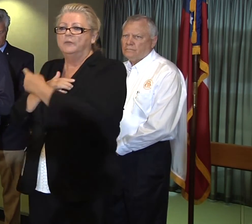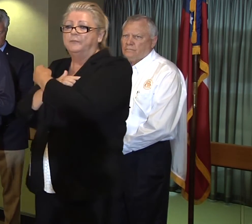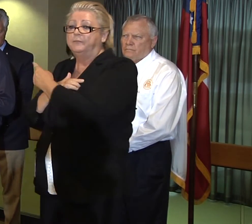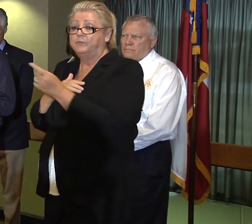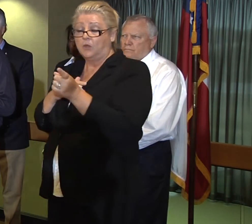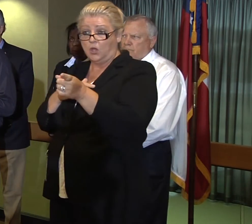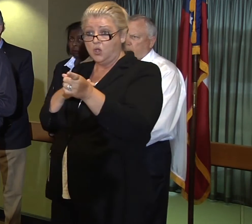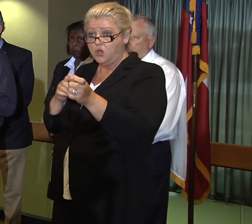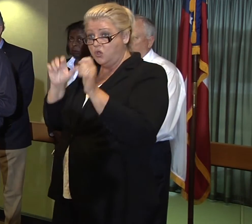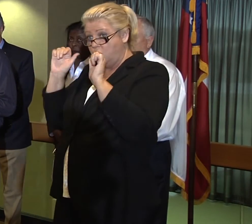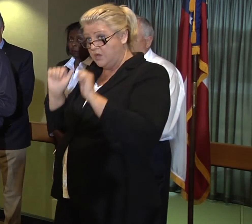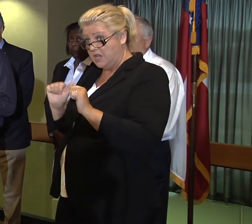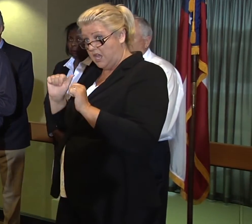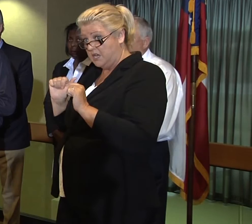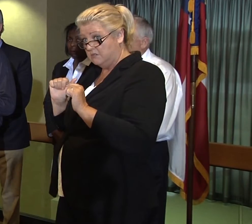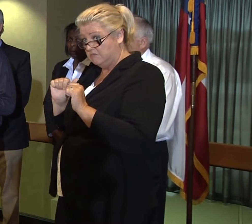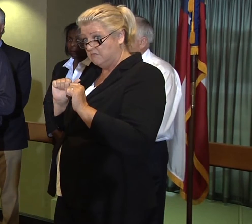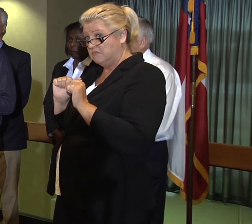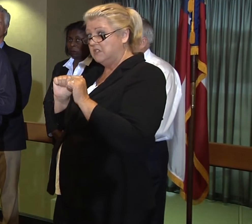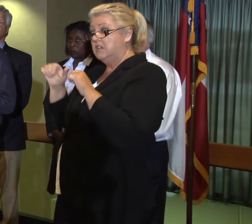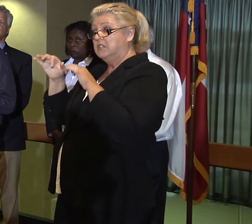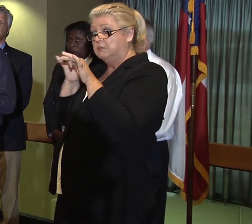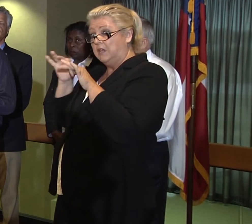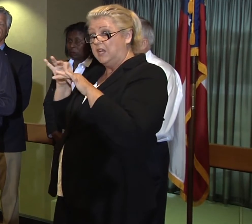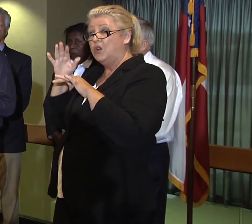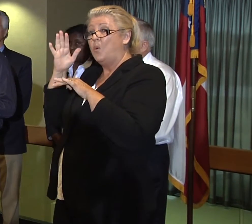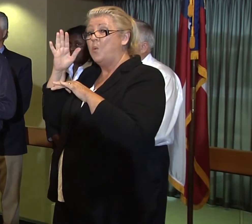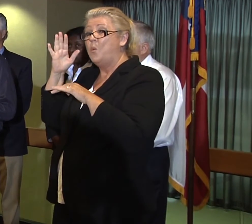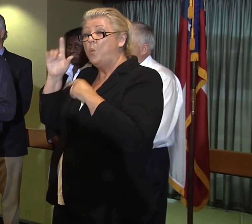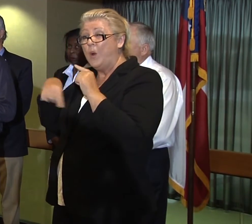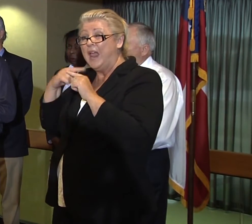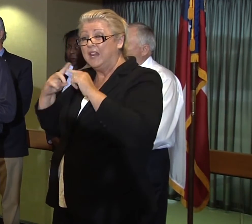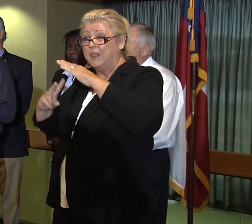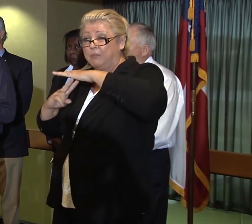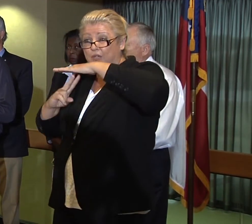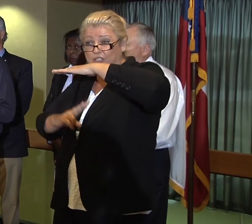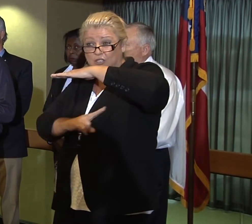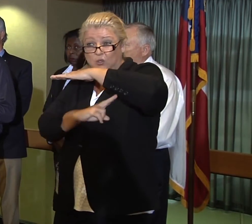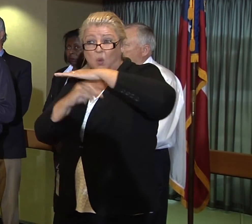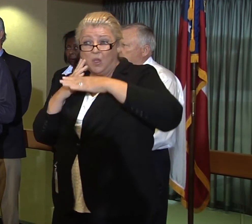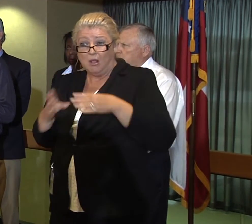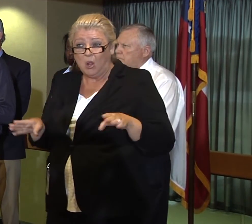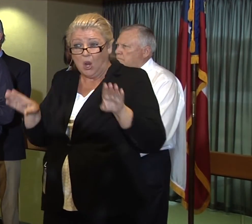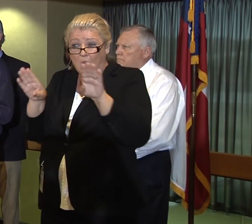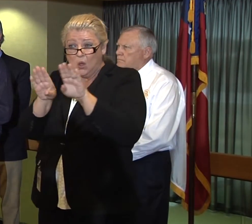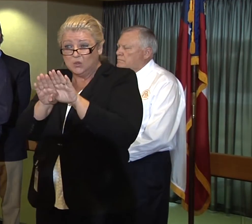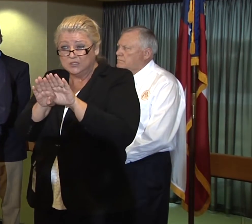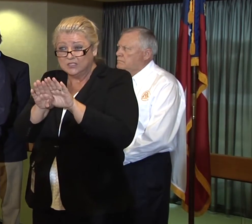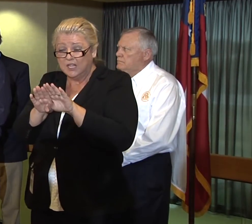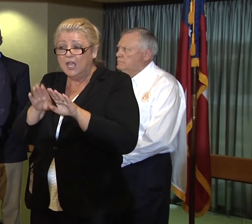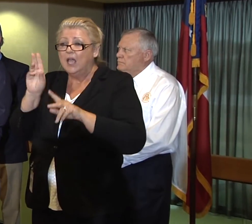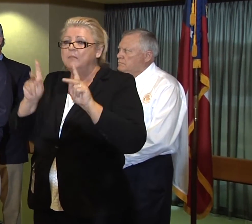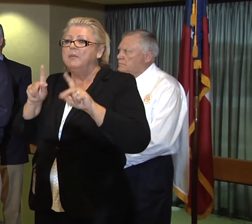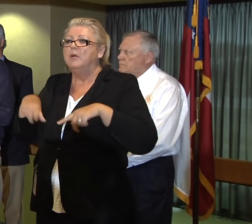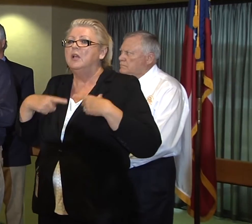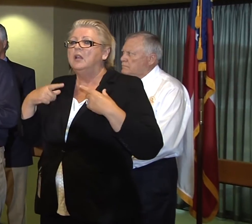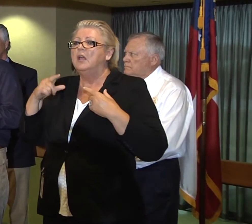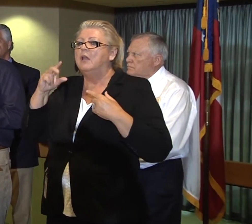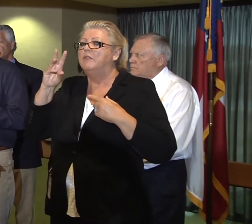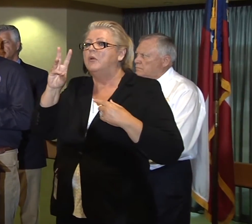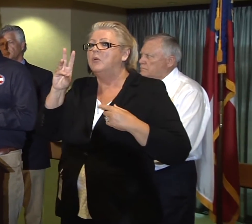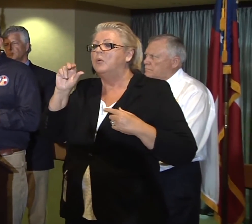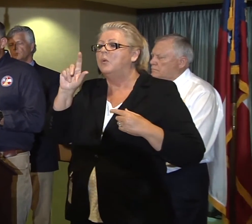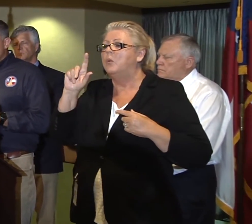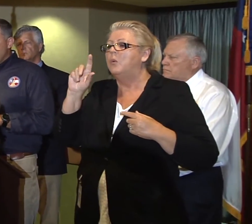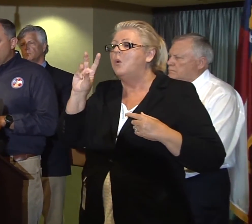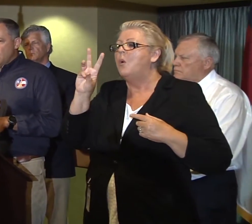bridges might be closed? Some people today in Wilmington and Whitmarsh Island were asking about the Islands Expressway Bridge and the bridge